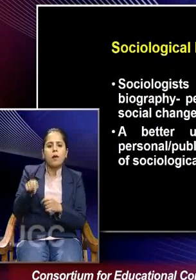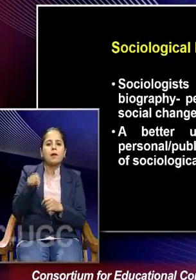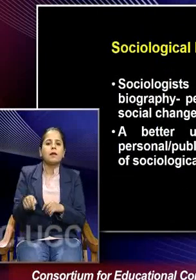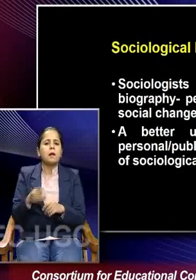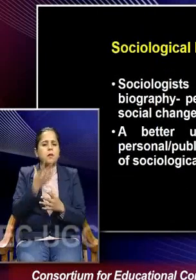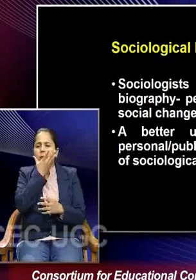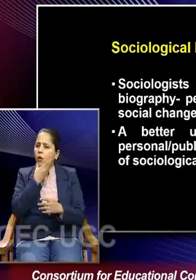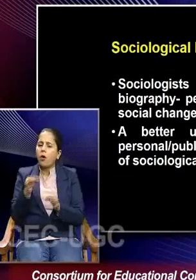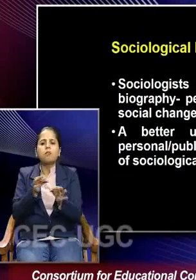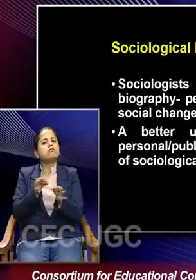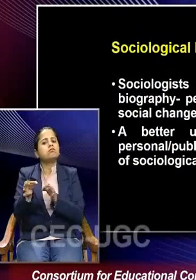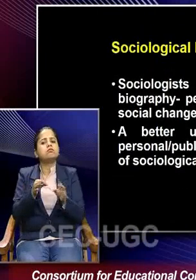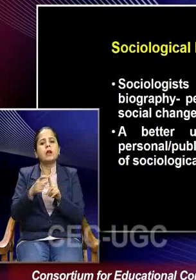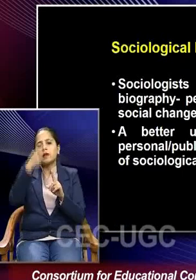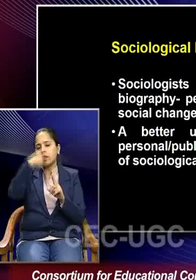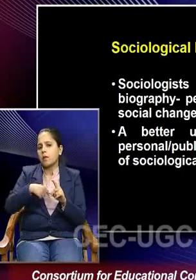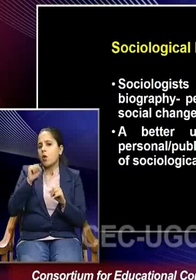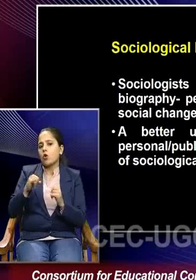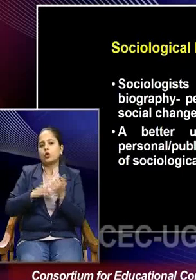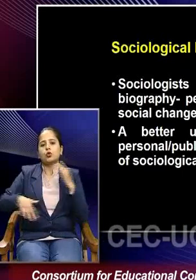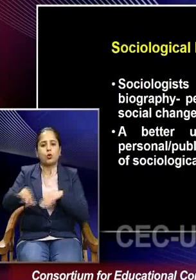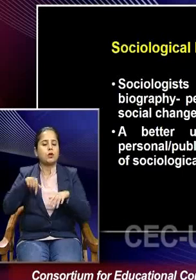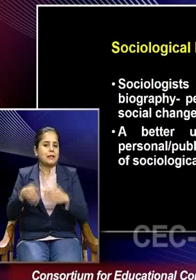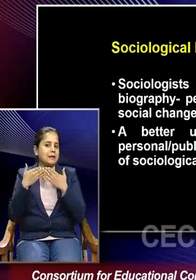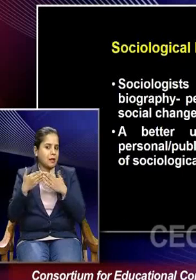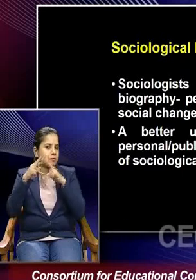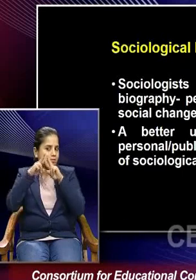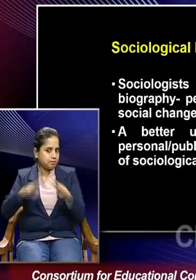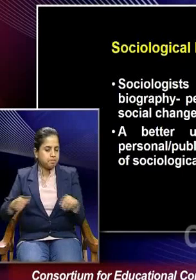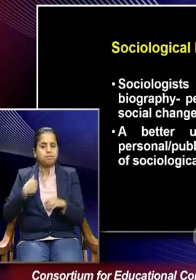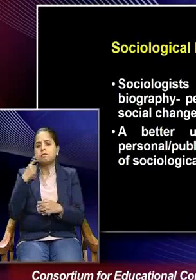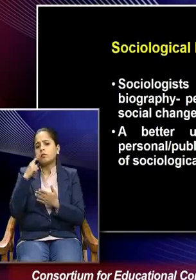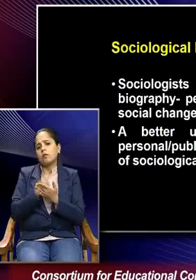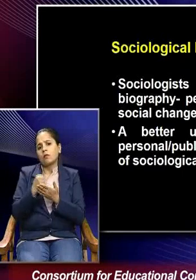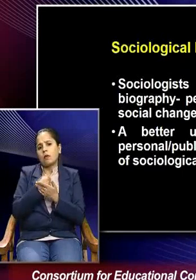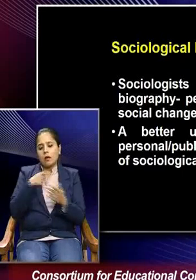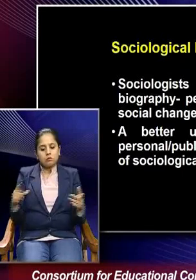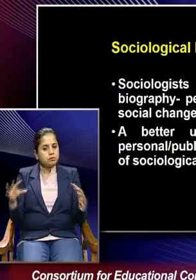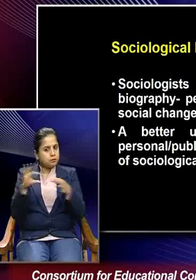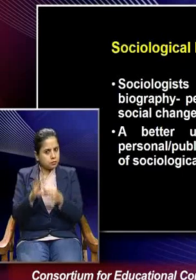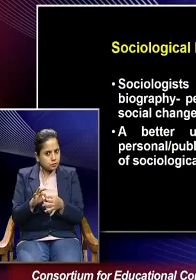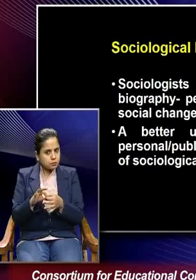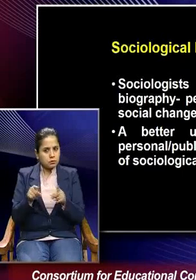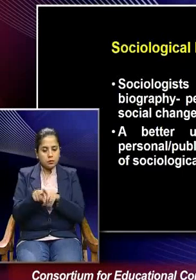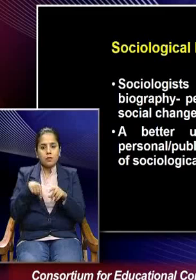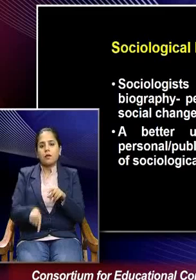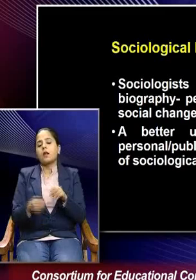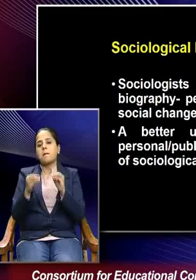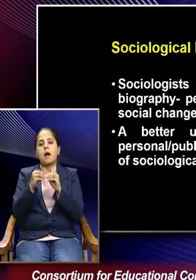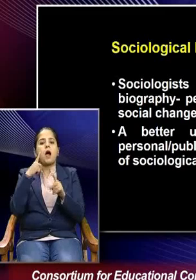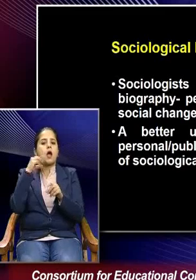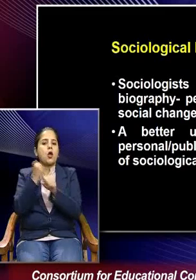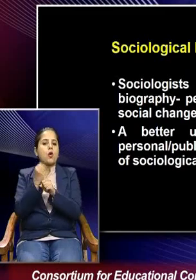beautifully describe the discipline of sociology. So we are trying to connect biography. And what